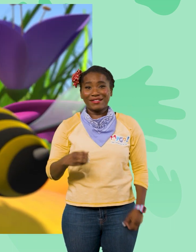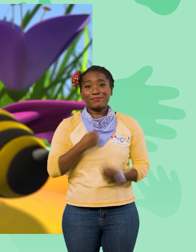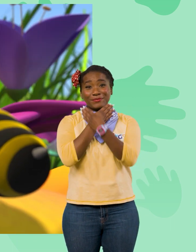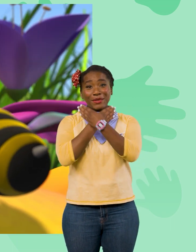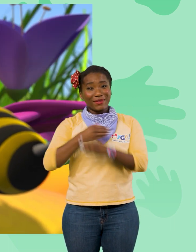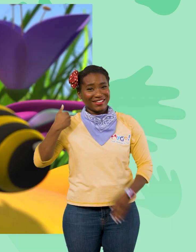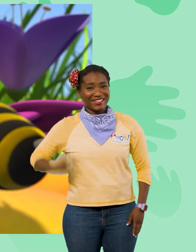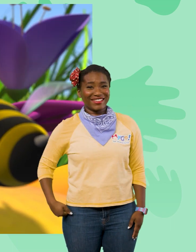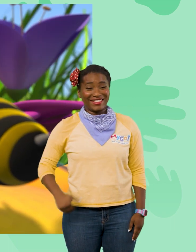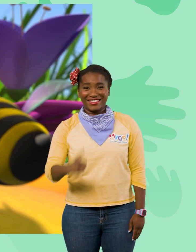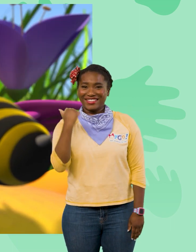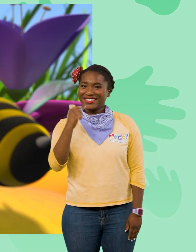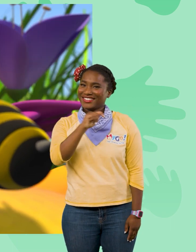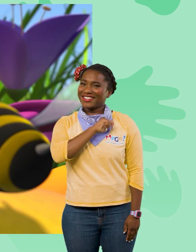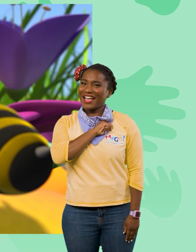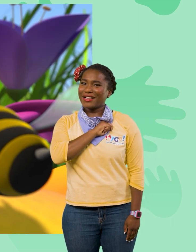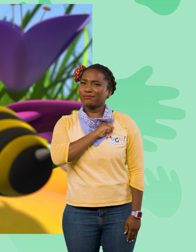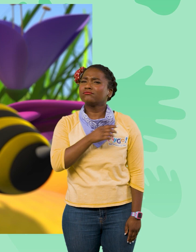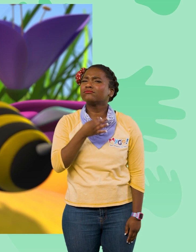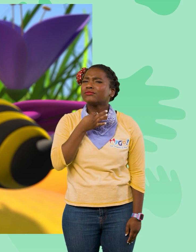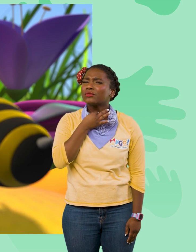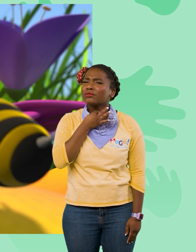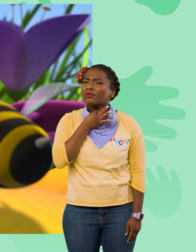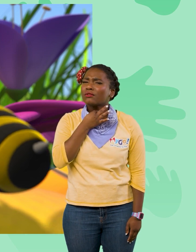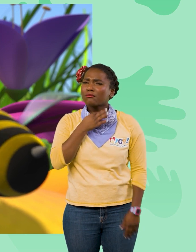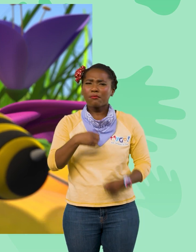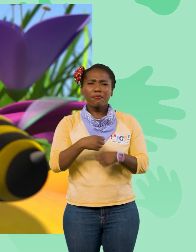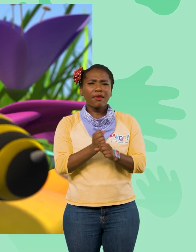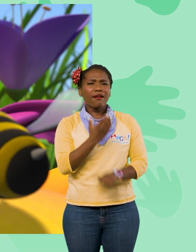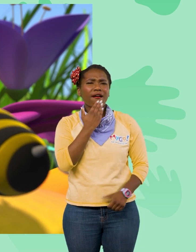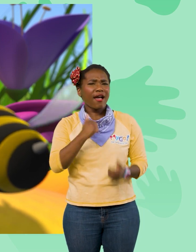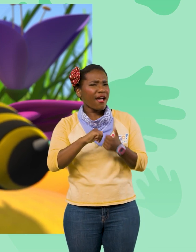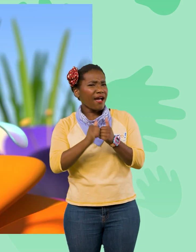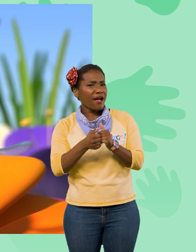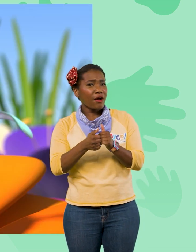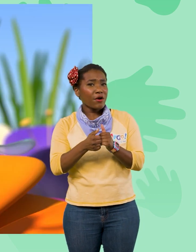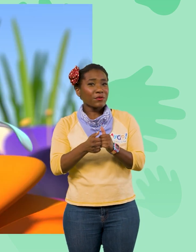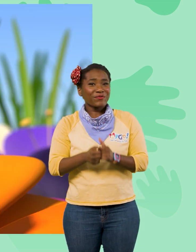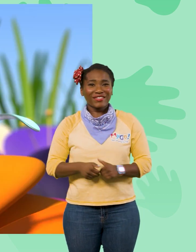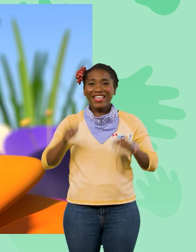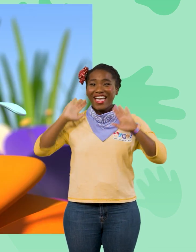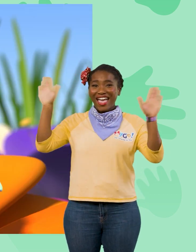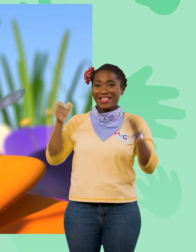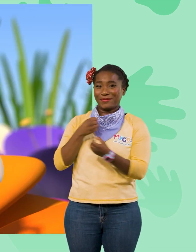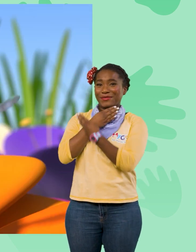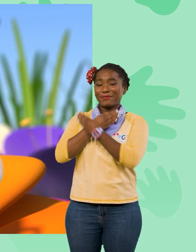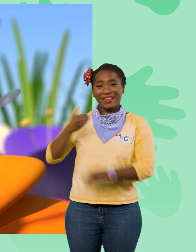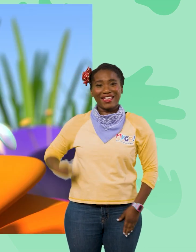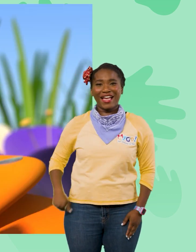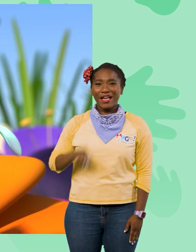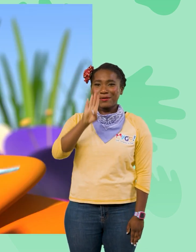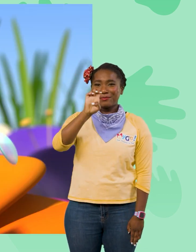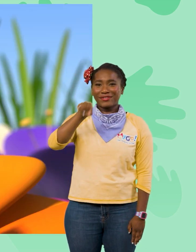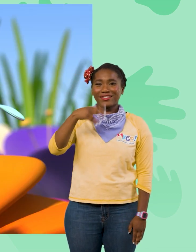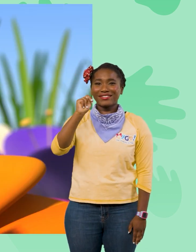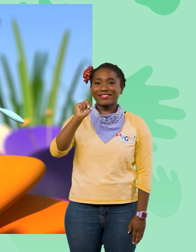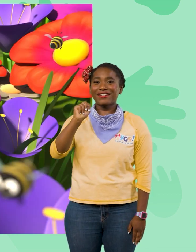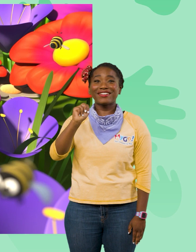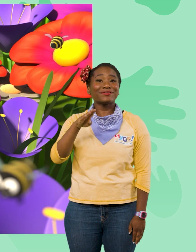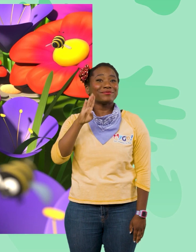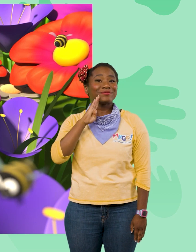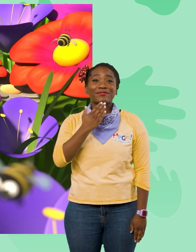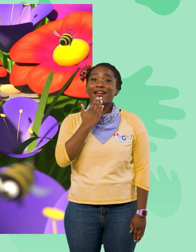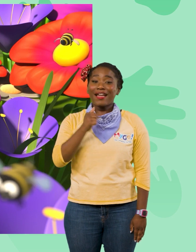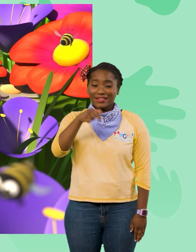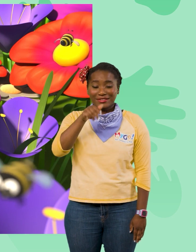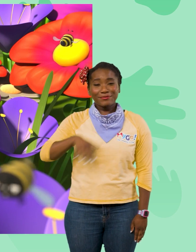Blippi. This is Tabs. I was wondering how you make honey. Hey, Blippi. I'm Bijan. Honey, huh? This